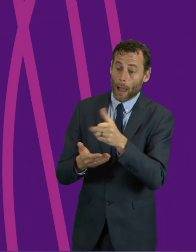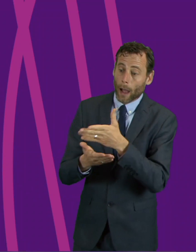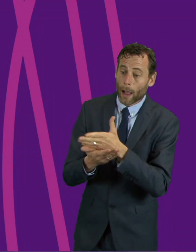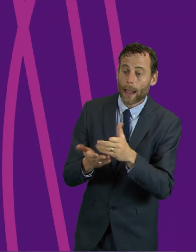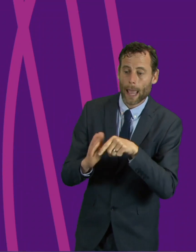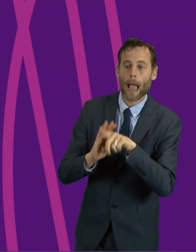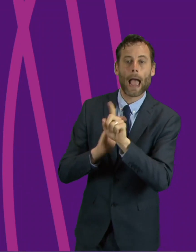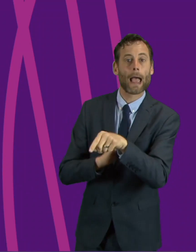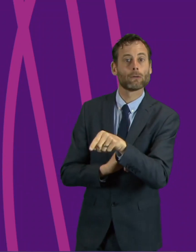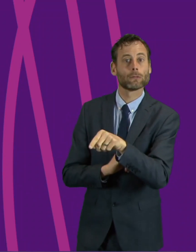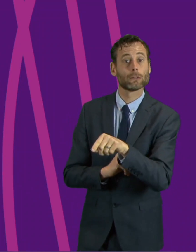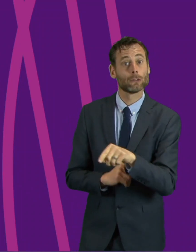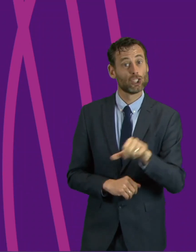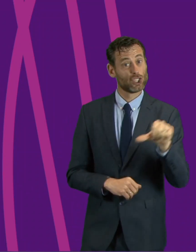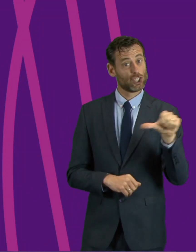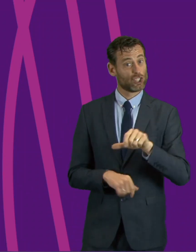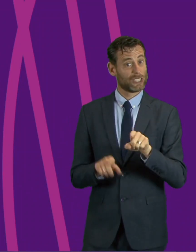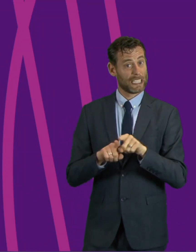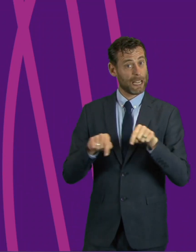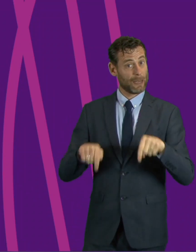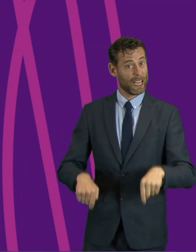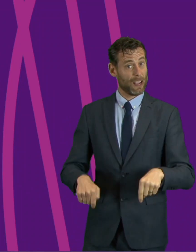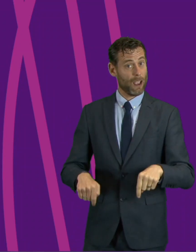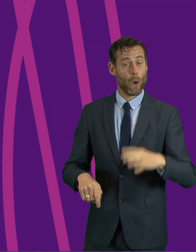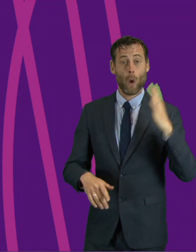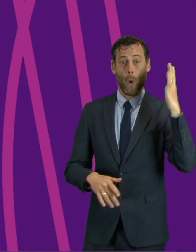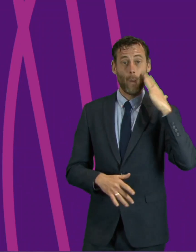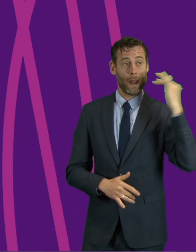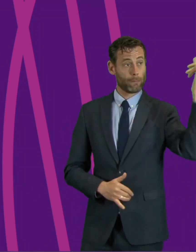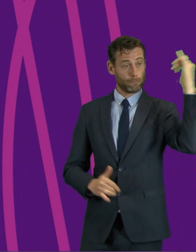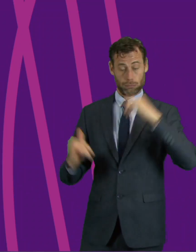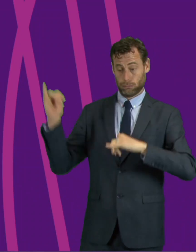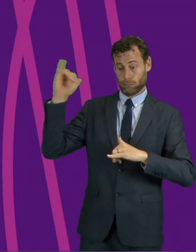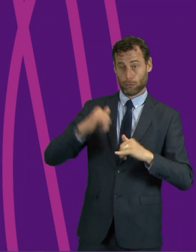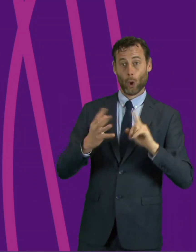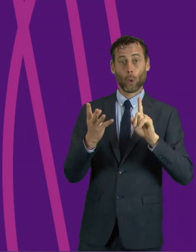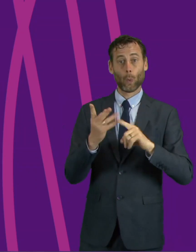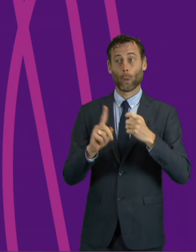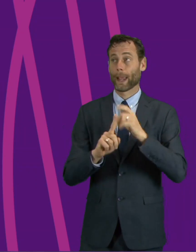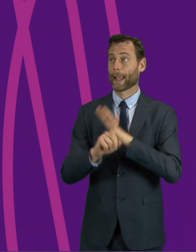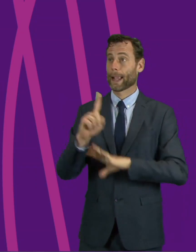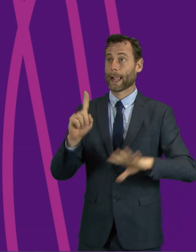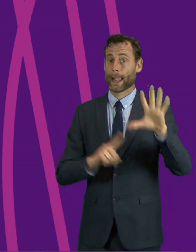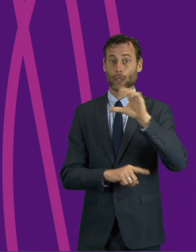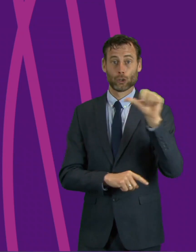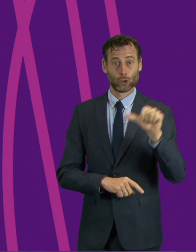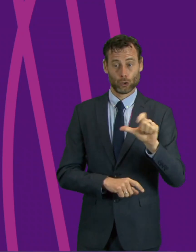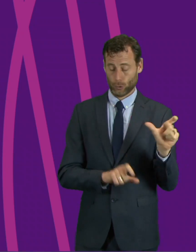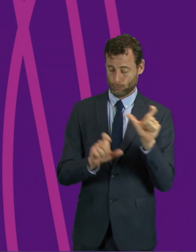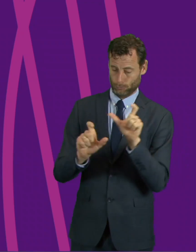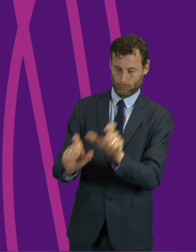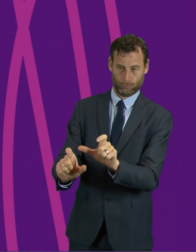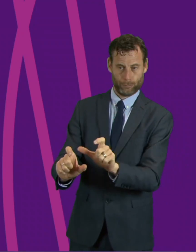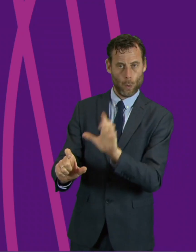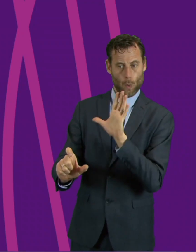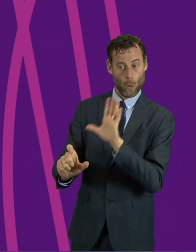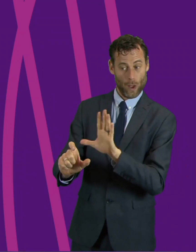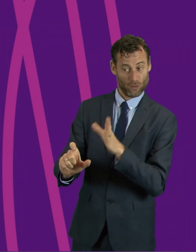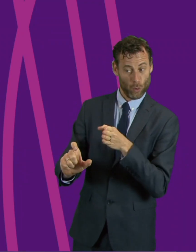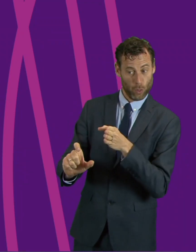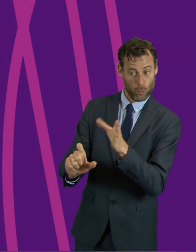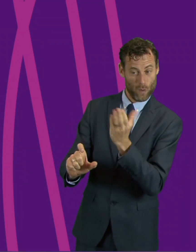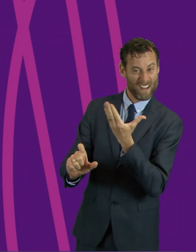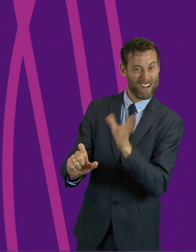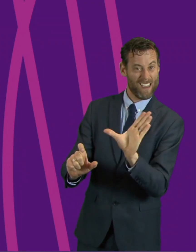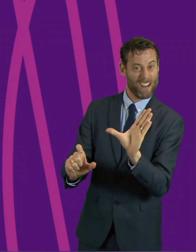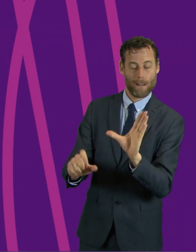similar measures should be being applied to people travelling to the UK? First Minister. Yes, I've said this